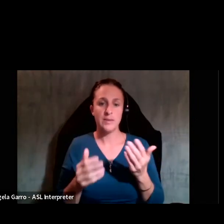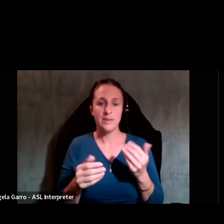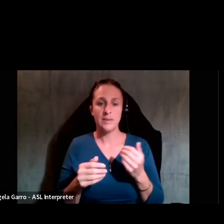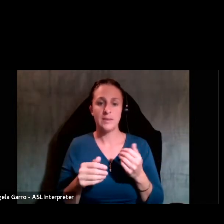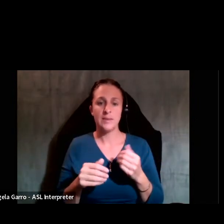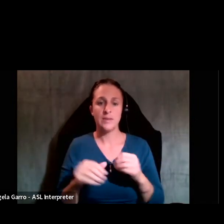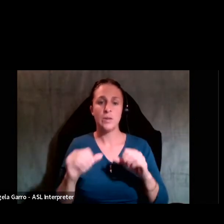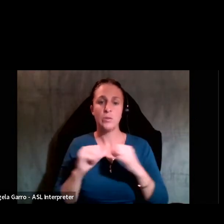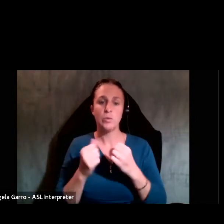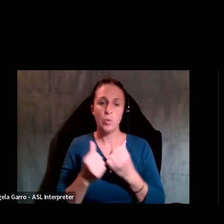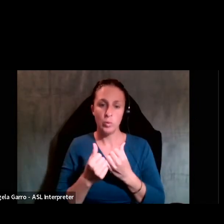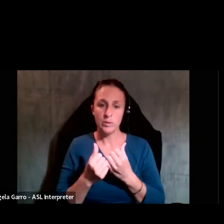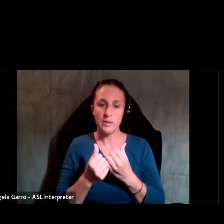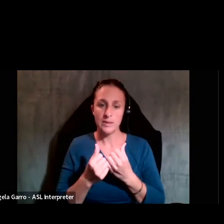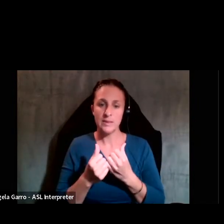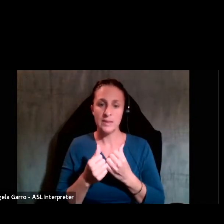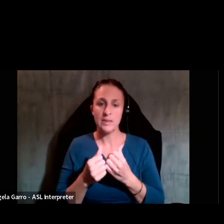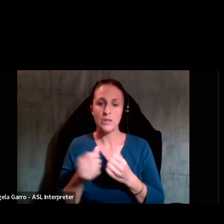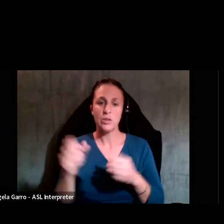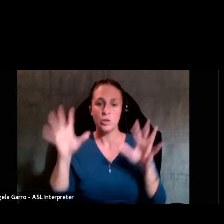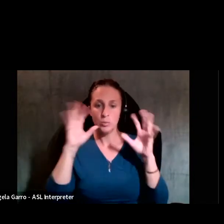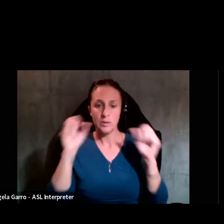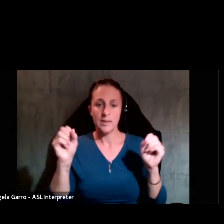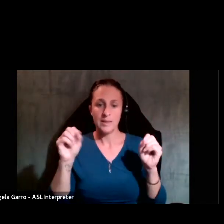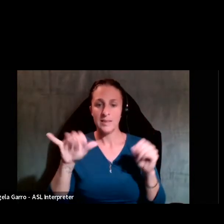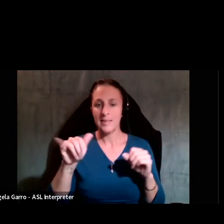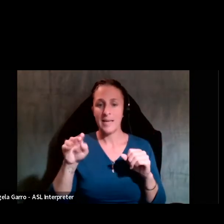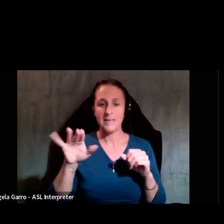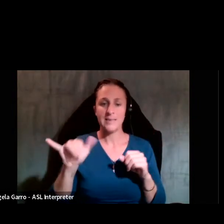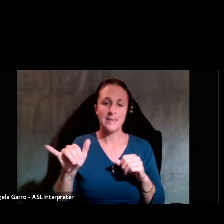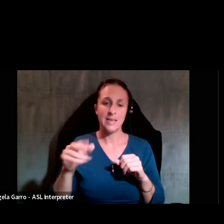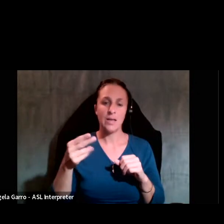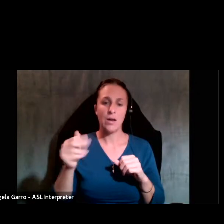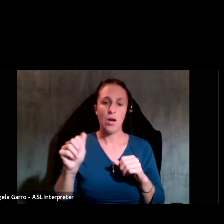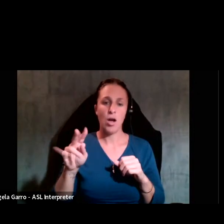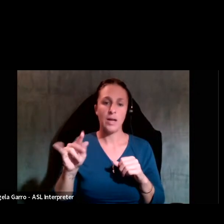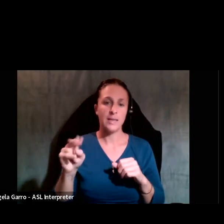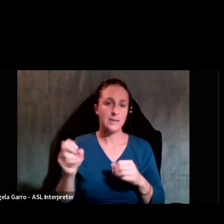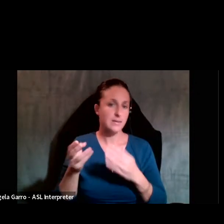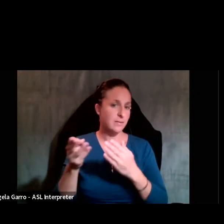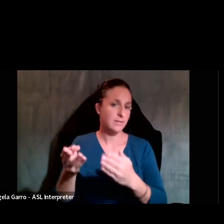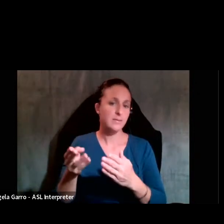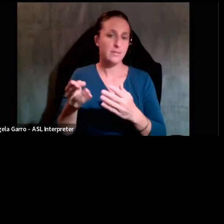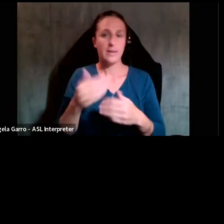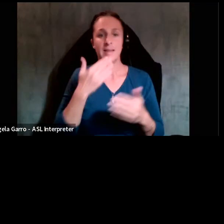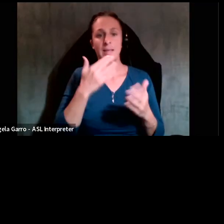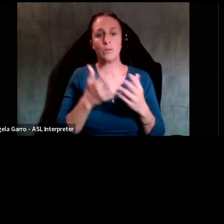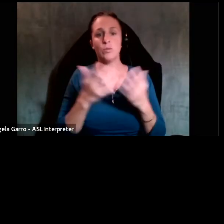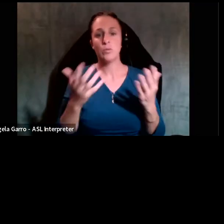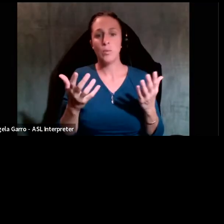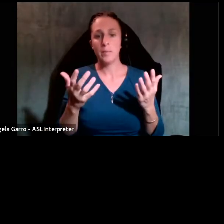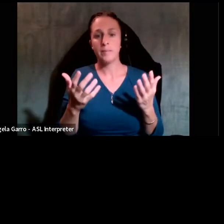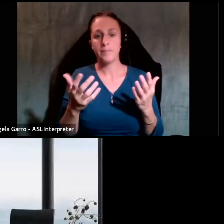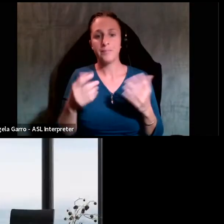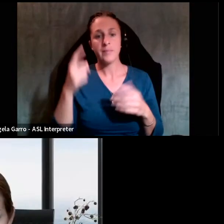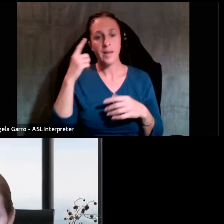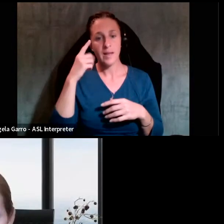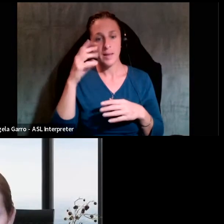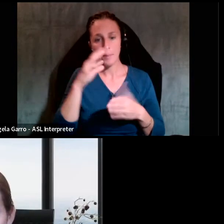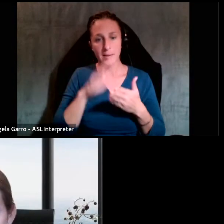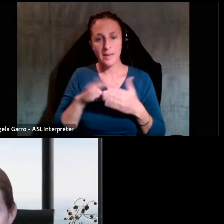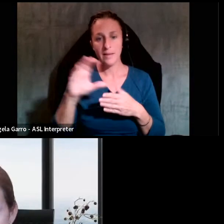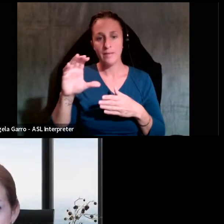Associate Superintendent Yancy Hawkins. It's all you. Thank you so much. All right. I believe Chris Hyatt